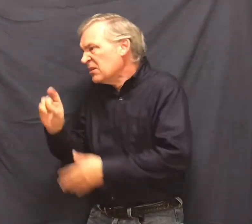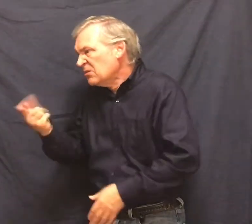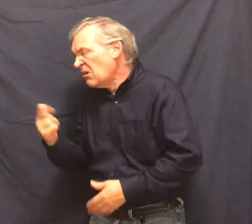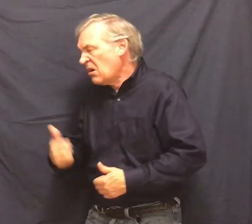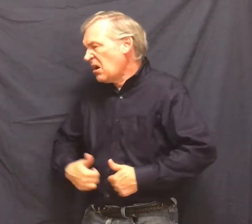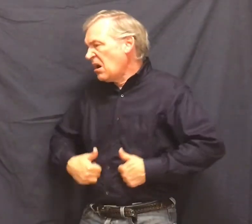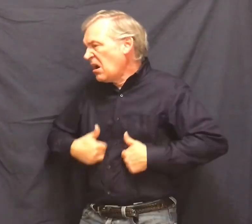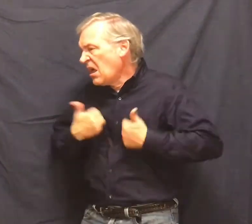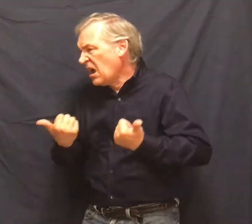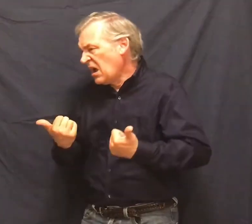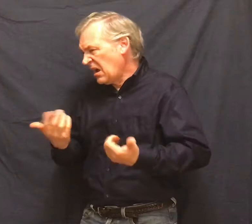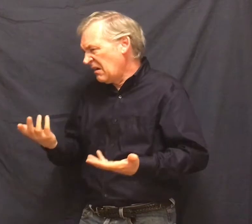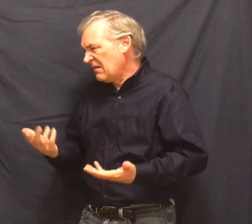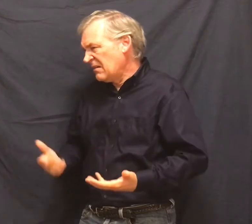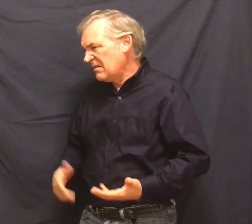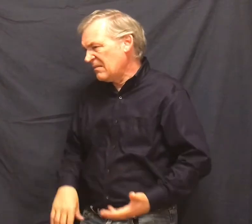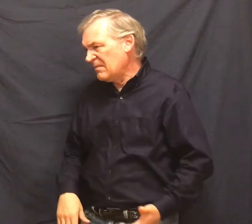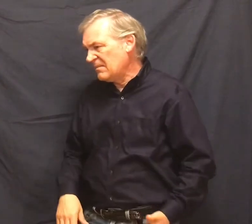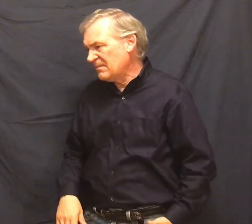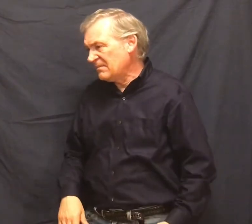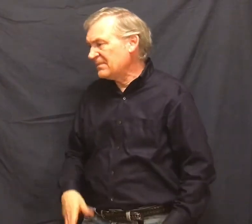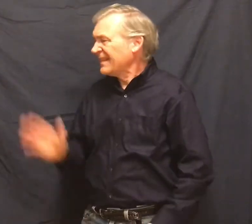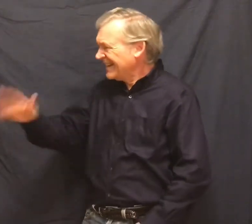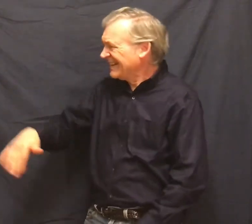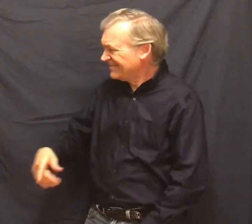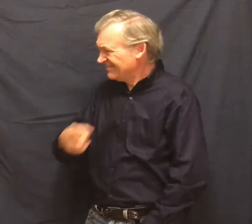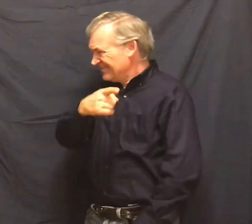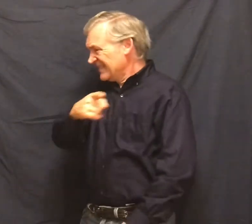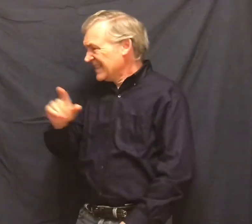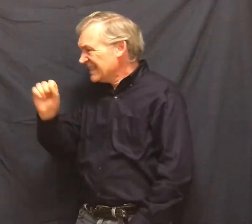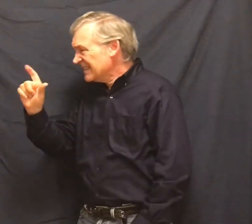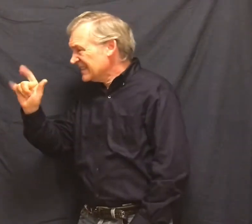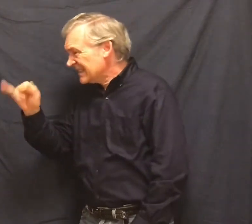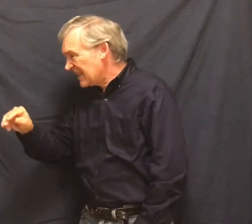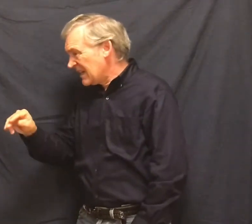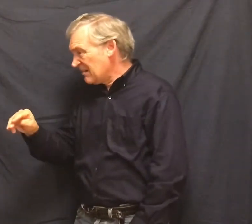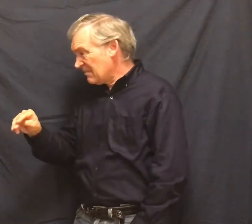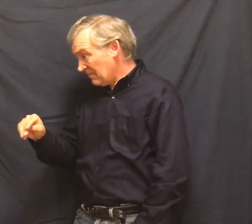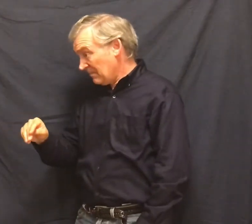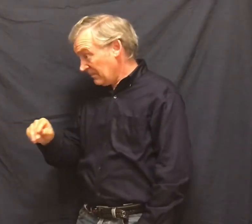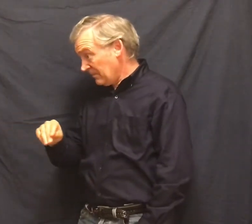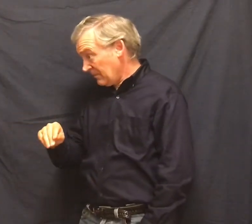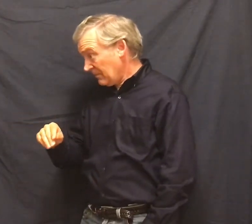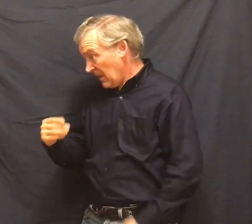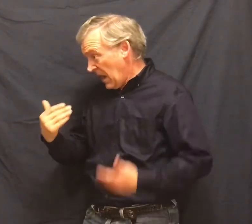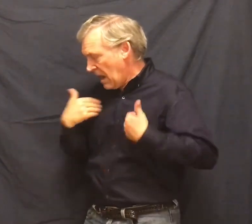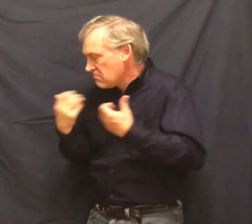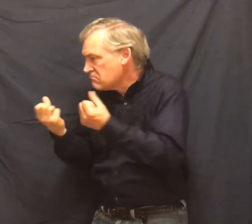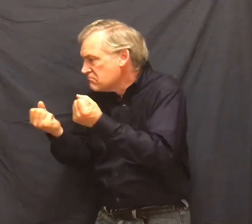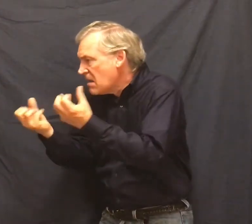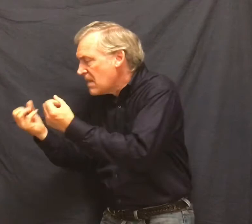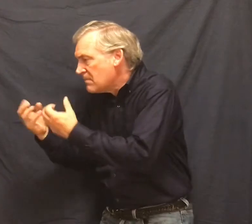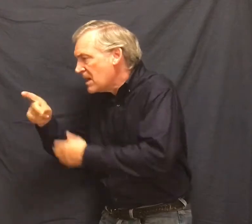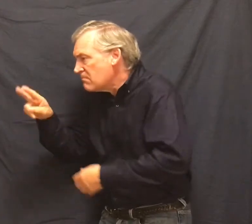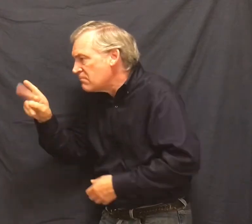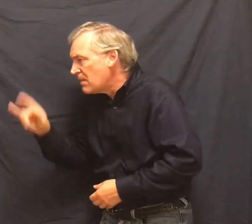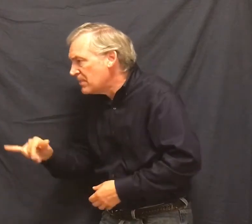Look, Slim's dog got a litter right now. I bet Slim would give you one of them pups to raise up, wouldn't you, Slim?